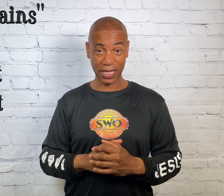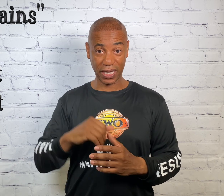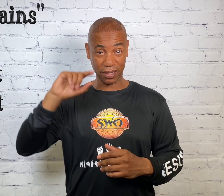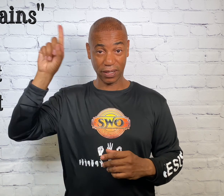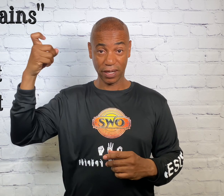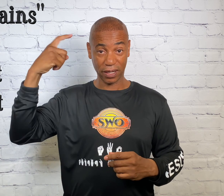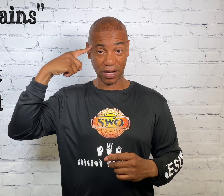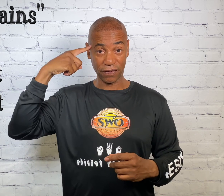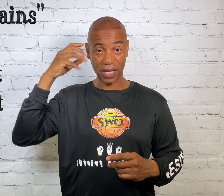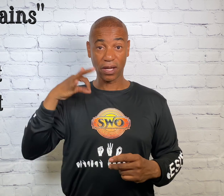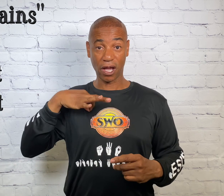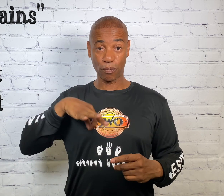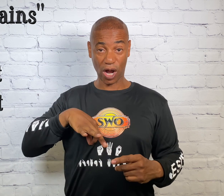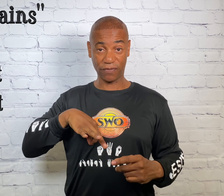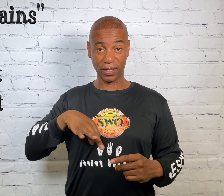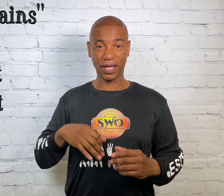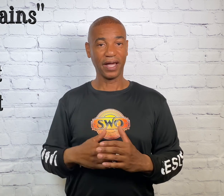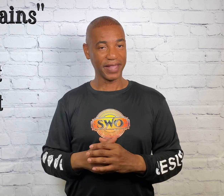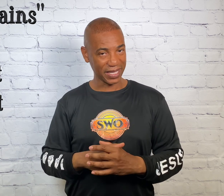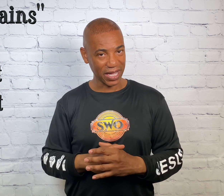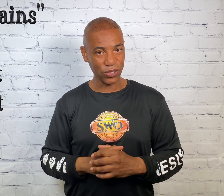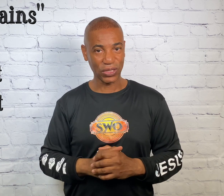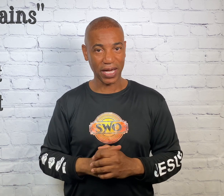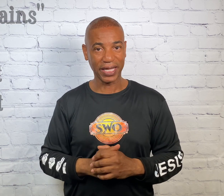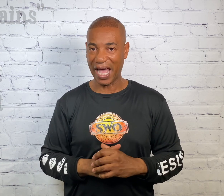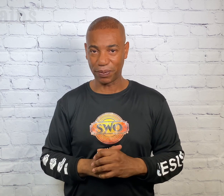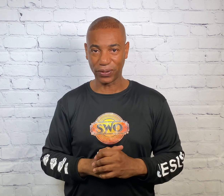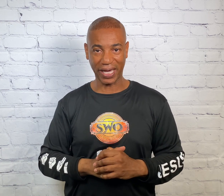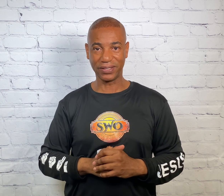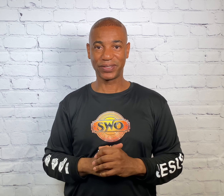again. Government profit. That is how you sign capital gains.